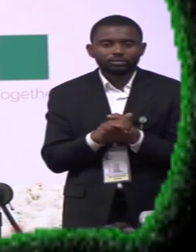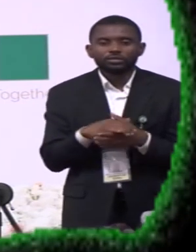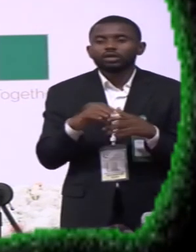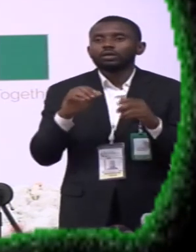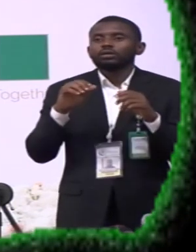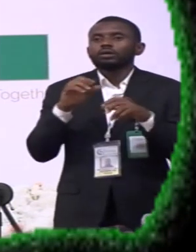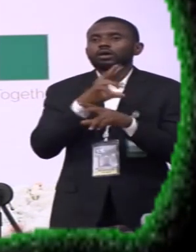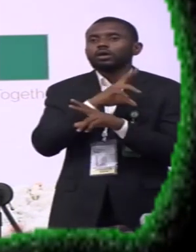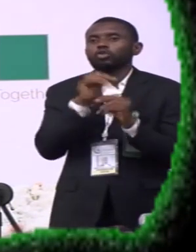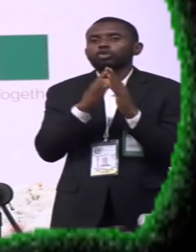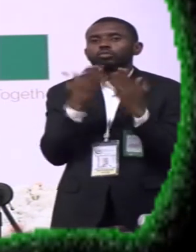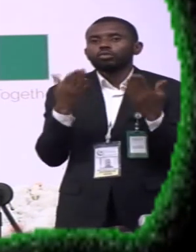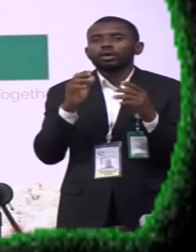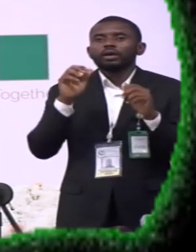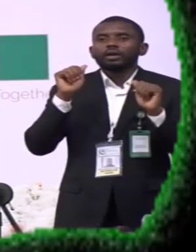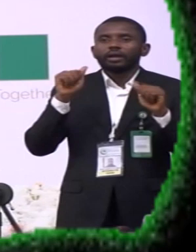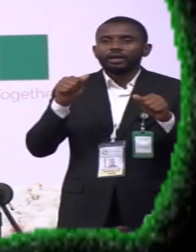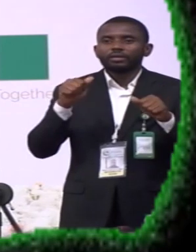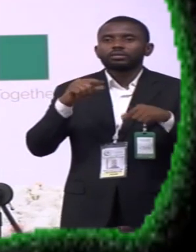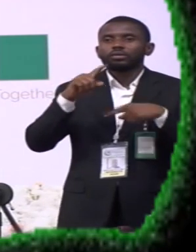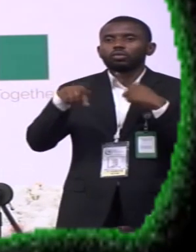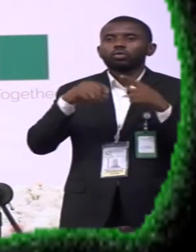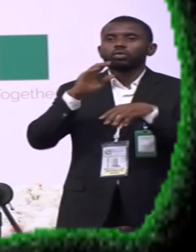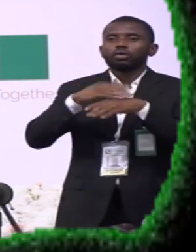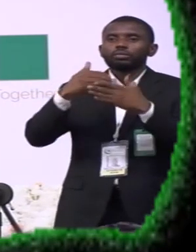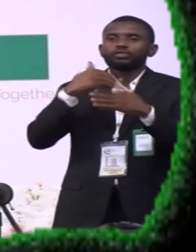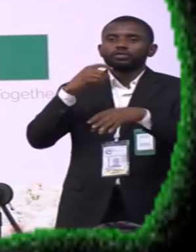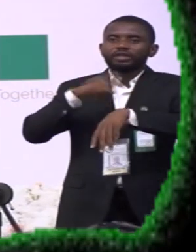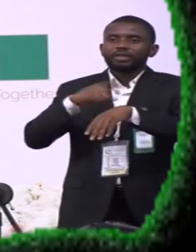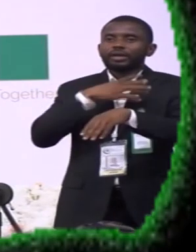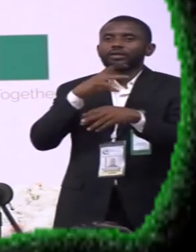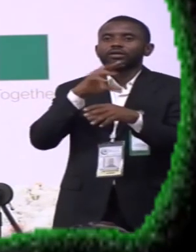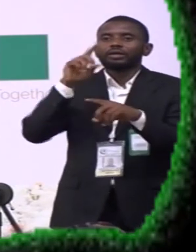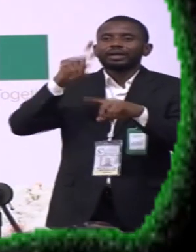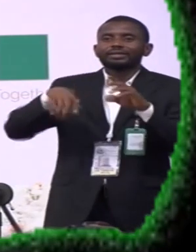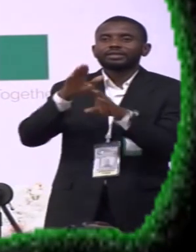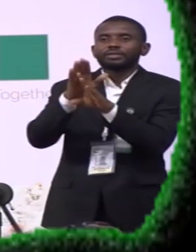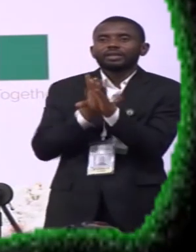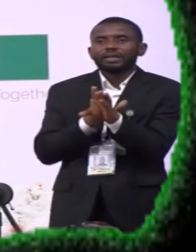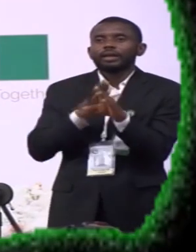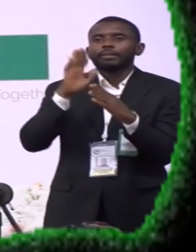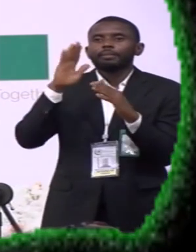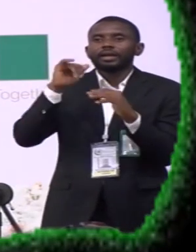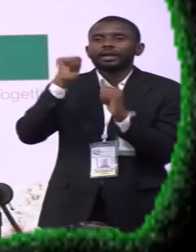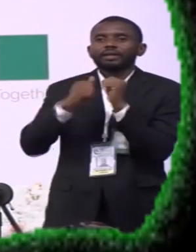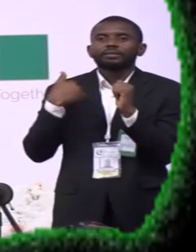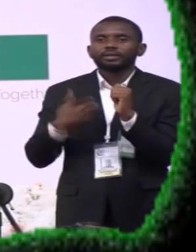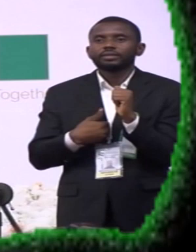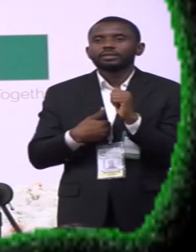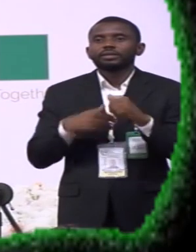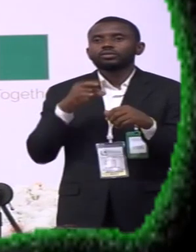delayed by anybody. That is Quran chapter 15 verse 5. So it is Almighty Allah who has